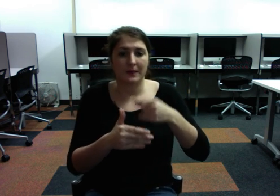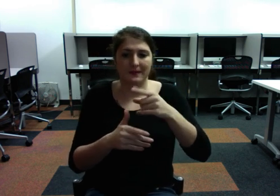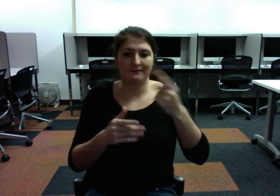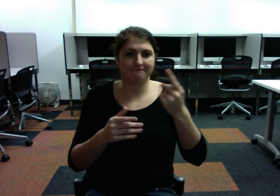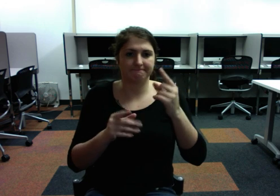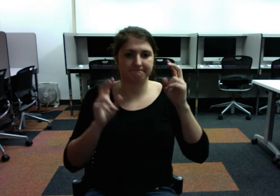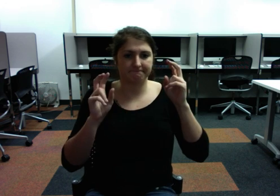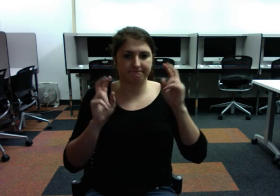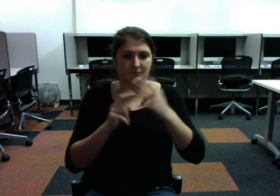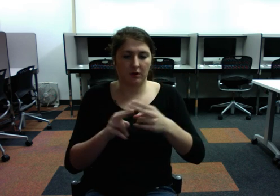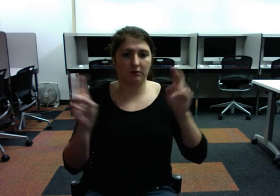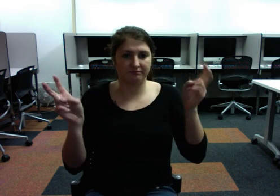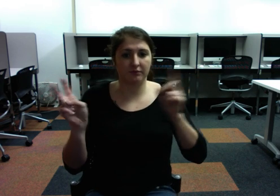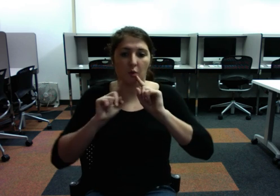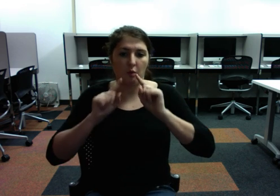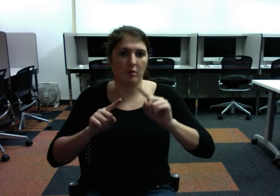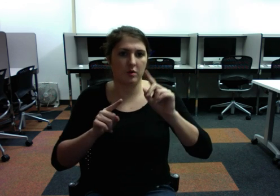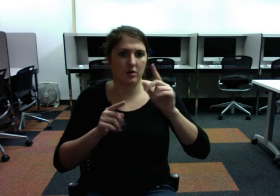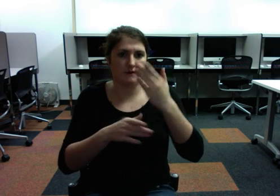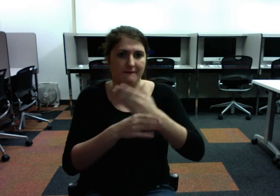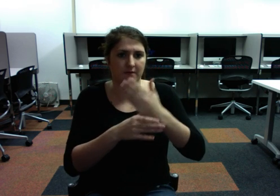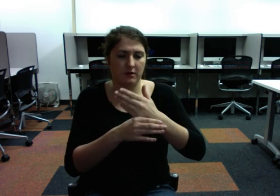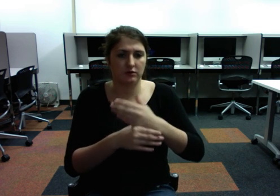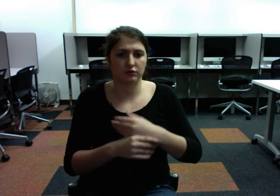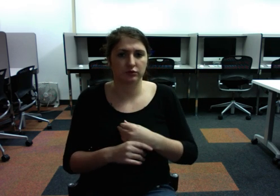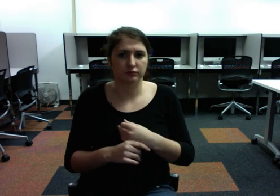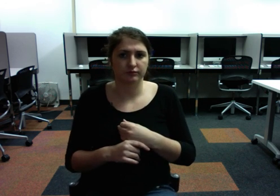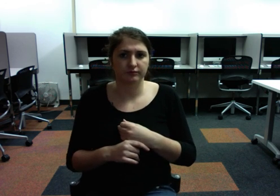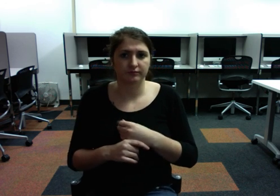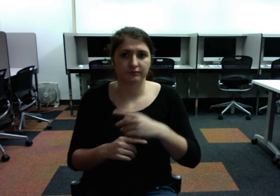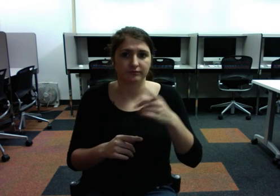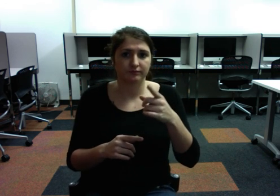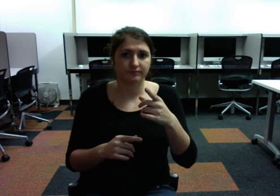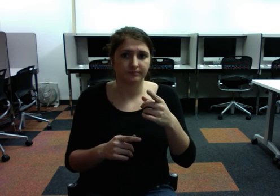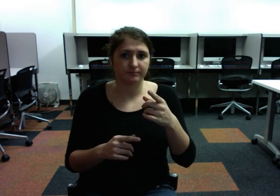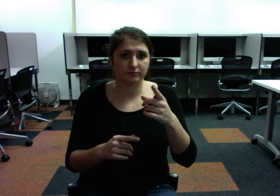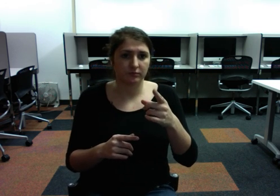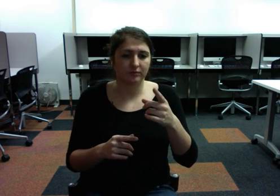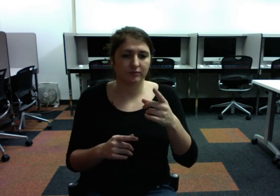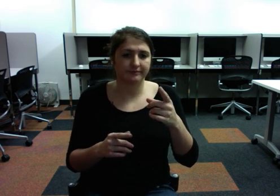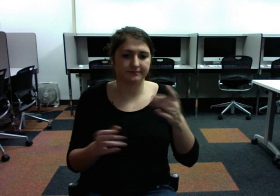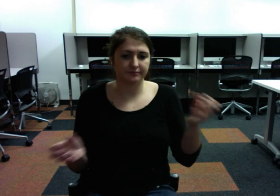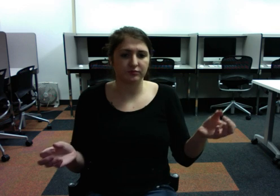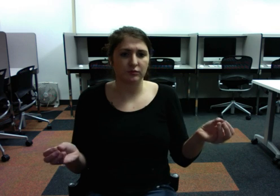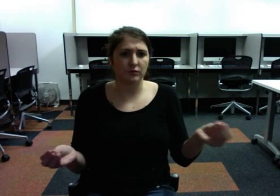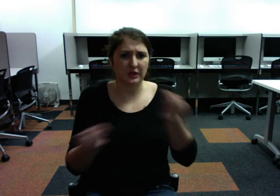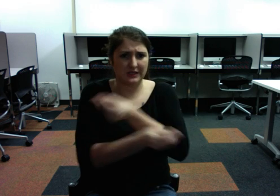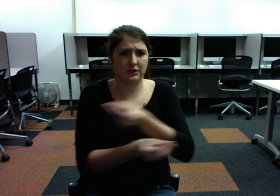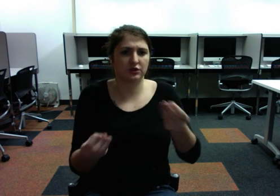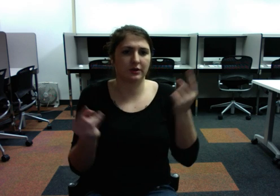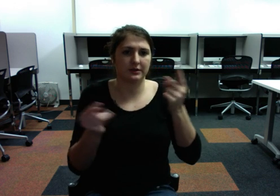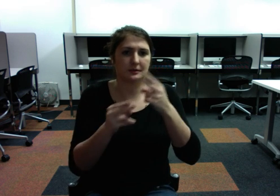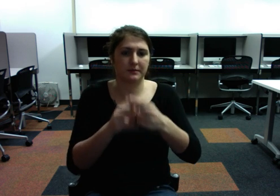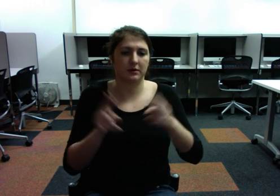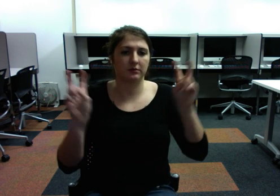what happened, and this goes in Ohio too, you exchange what's called discovery. They're called interrogatories and requests for production of